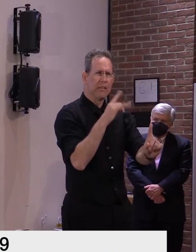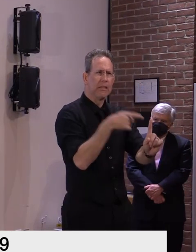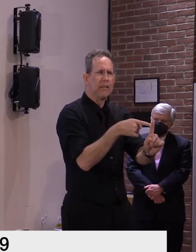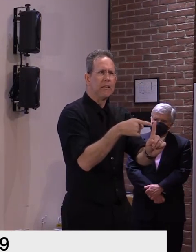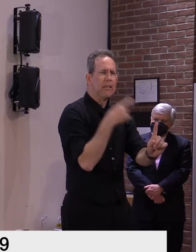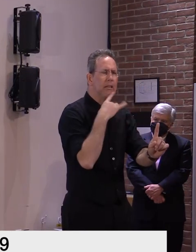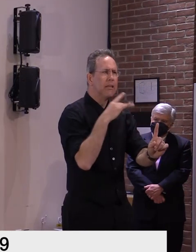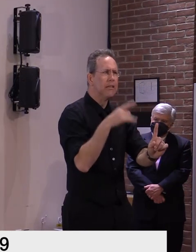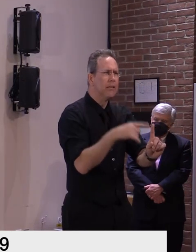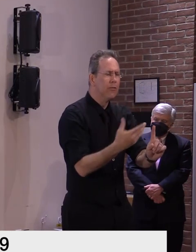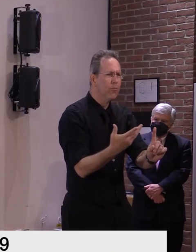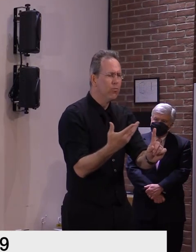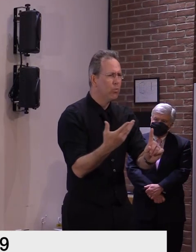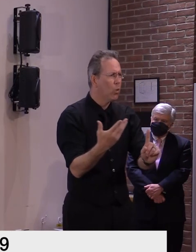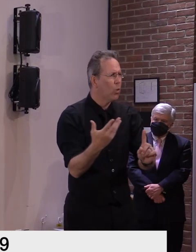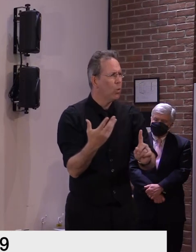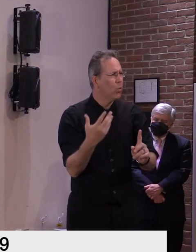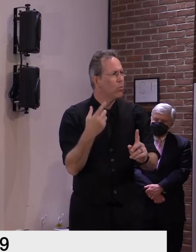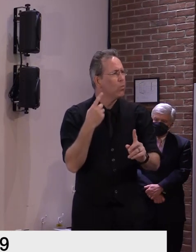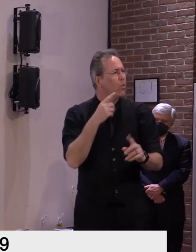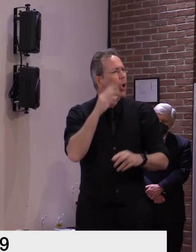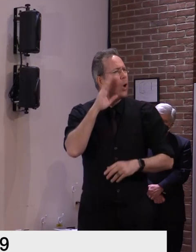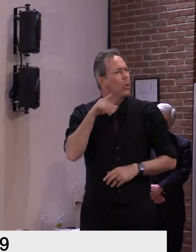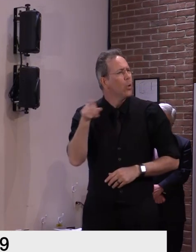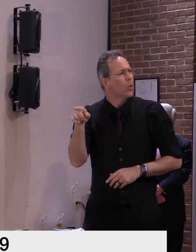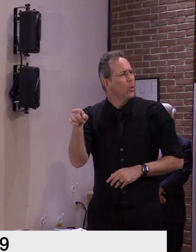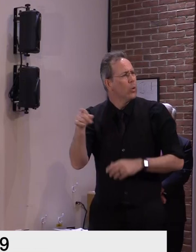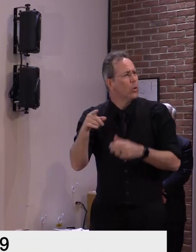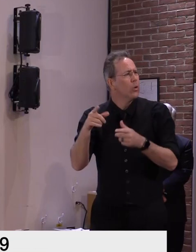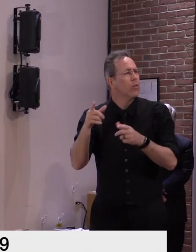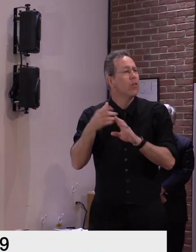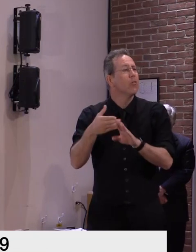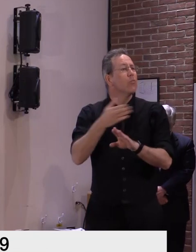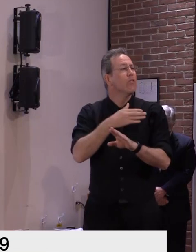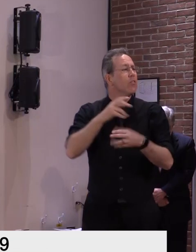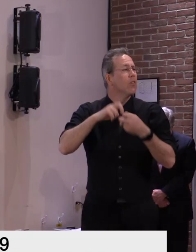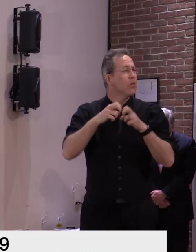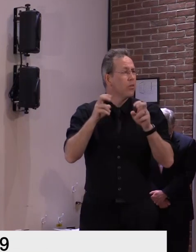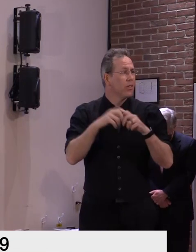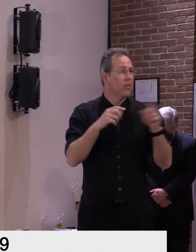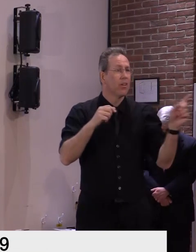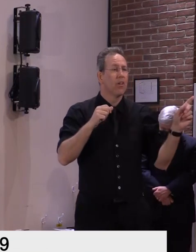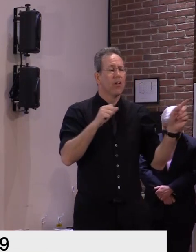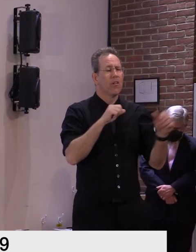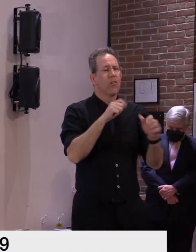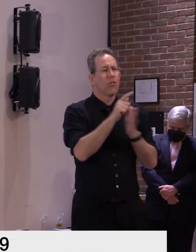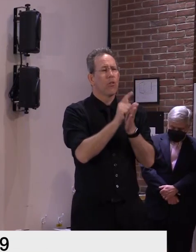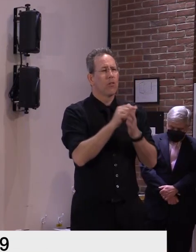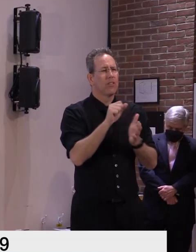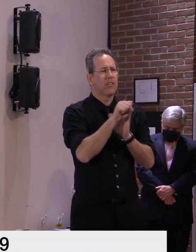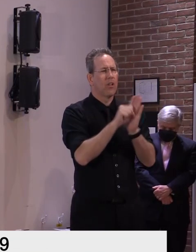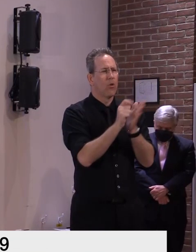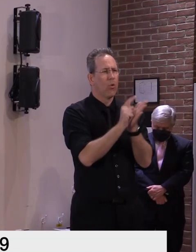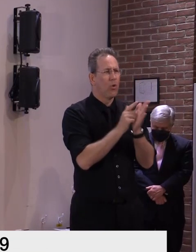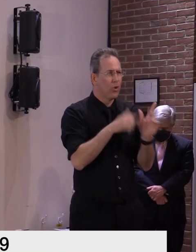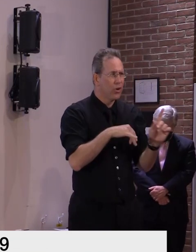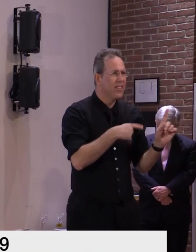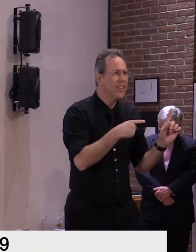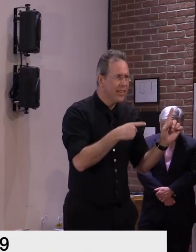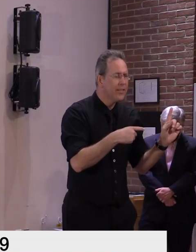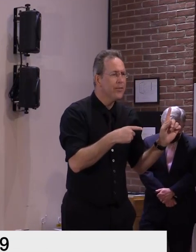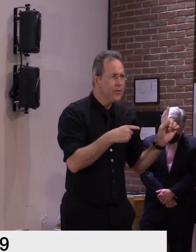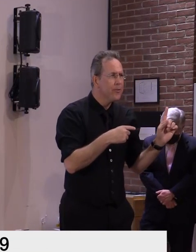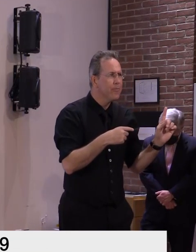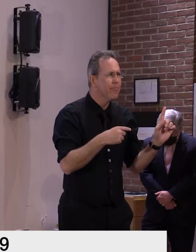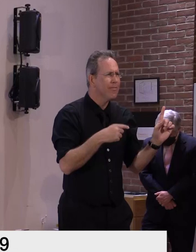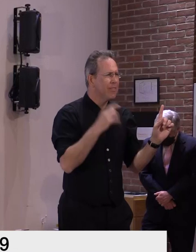when she dropped those two homicide and attempted homicide cases all in one day and asked T.J. Donovan to review those cases.